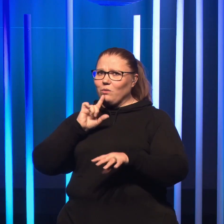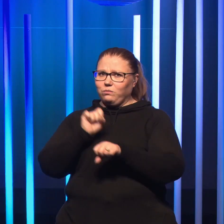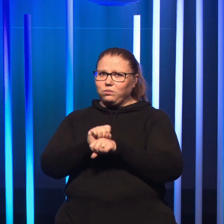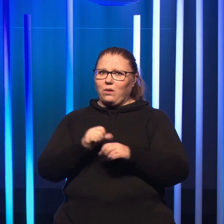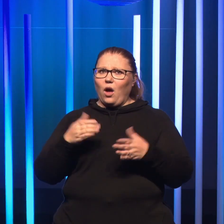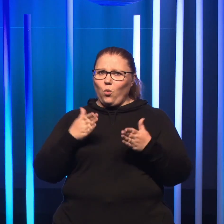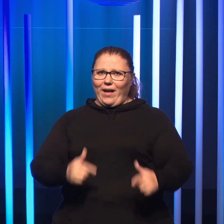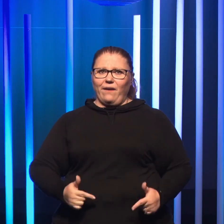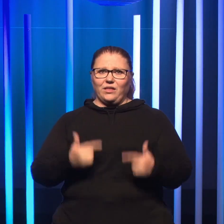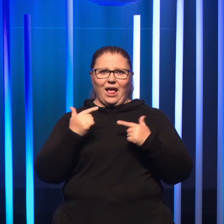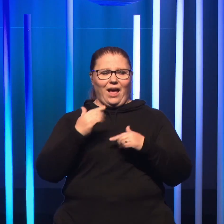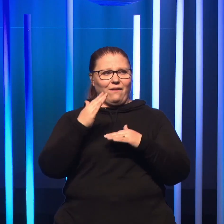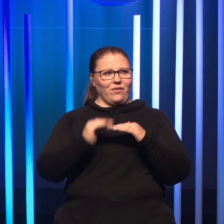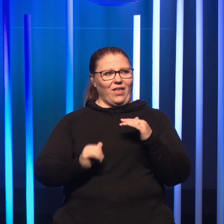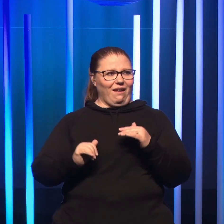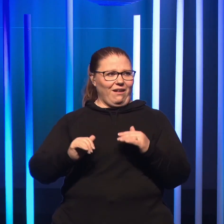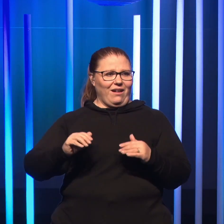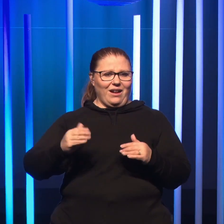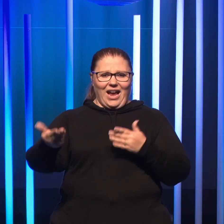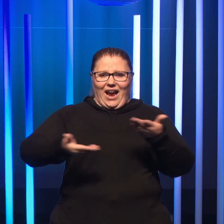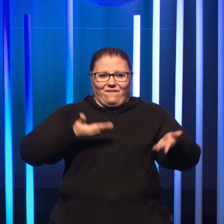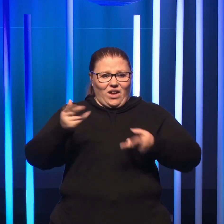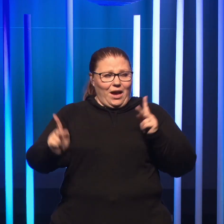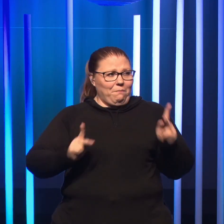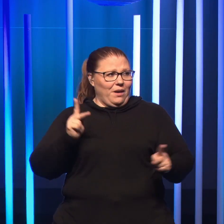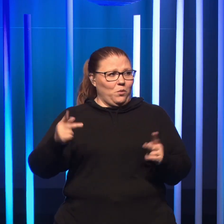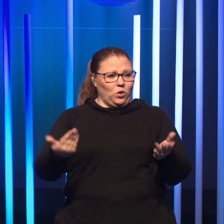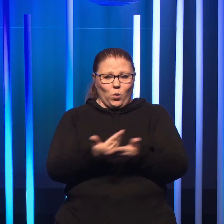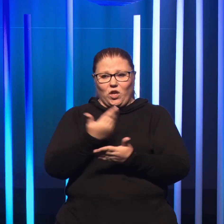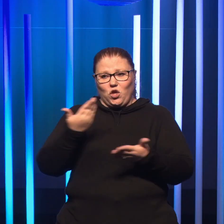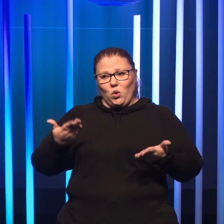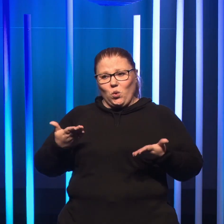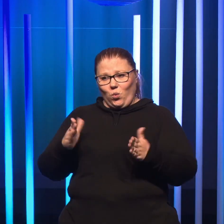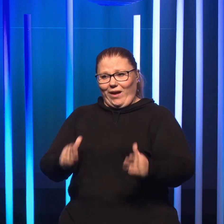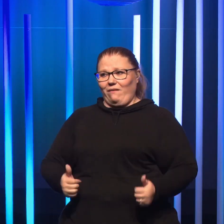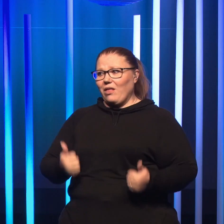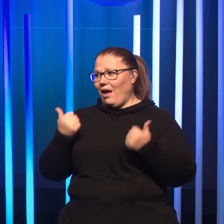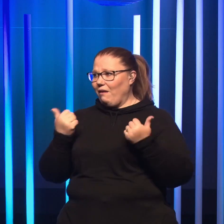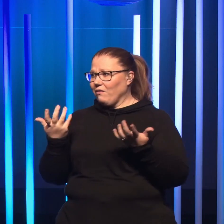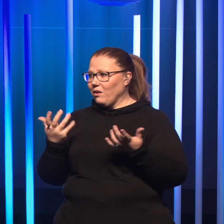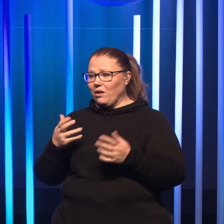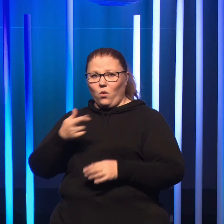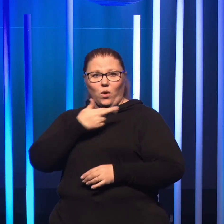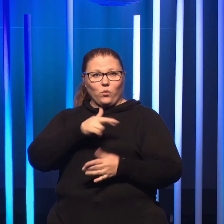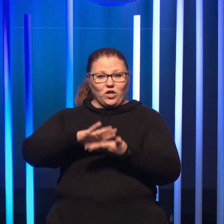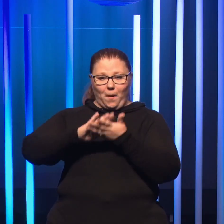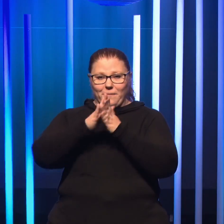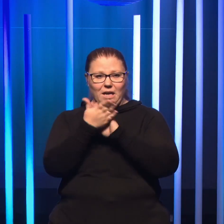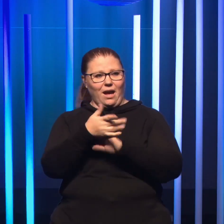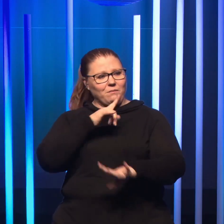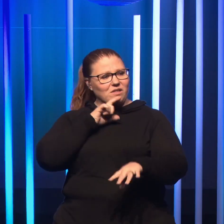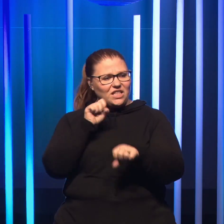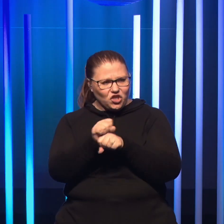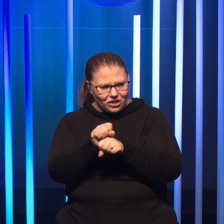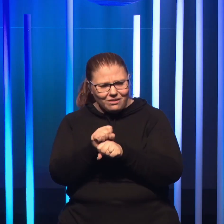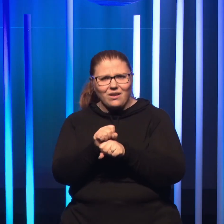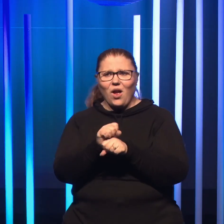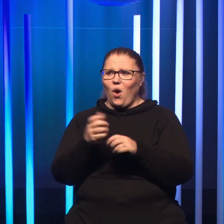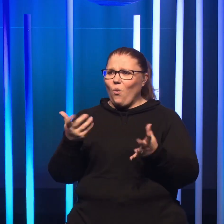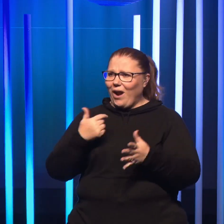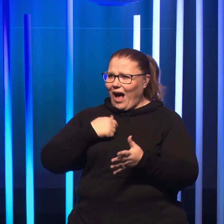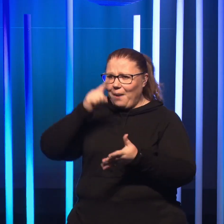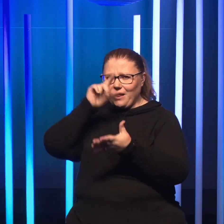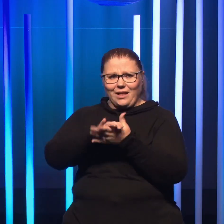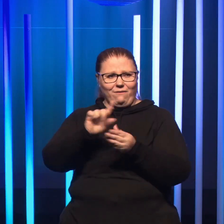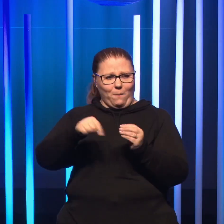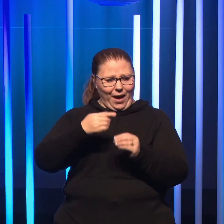life rather than invite people to a new way of life. Right? When religion becomes a legitimization of what I believe